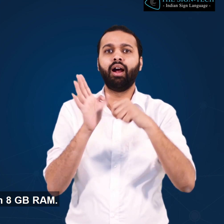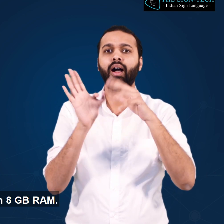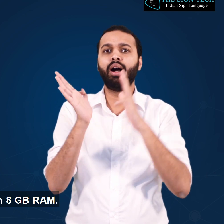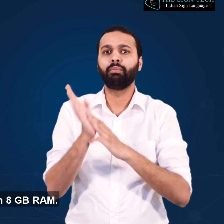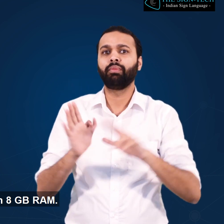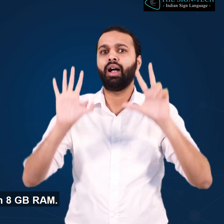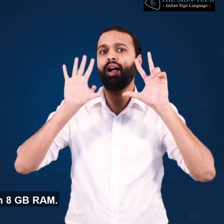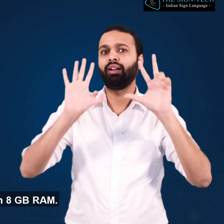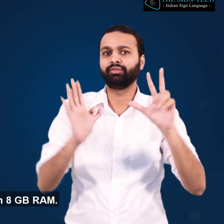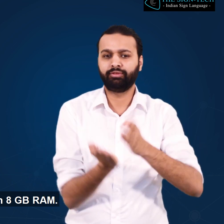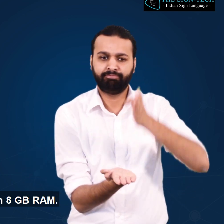8GB RAM.